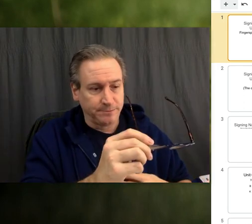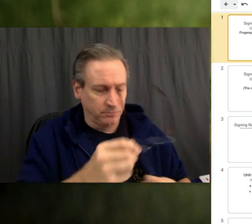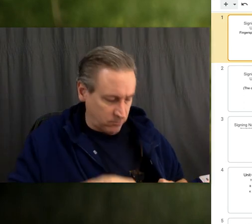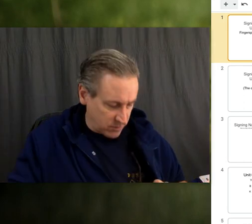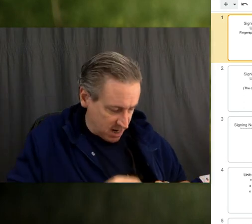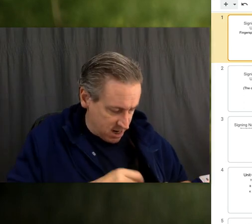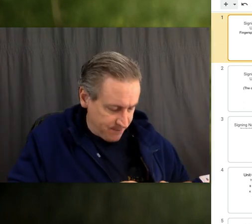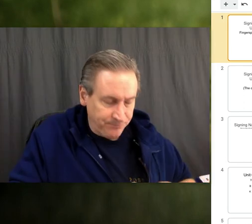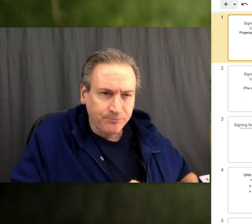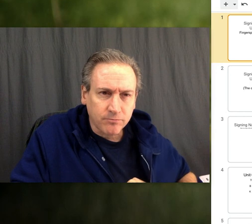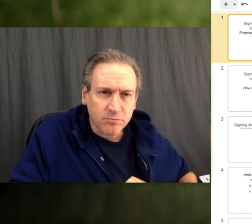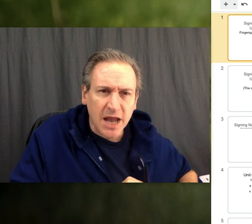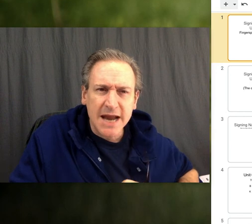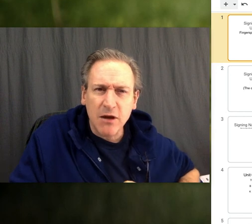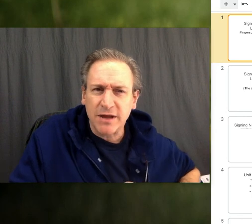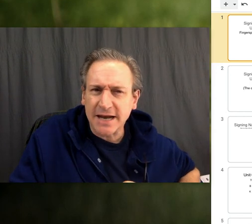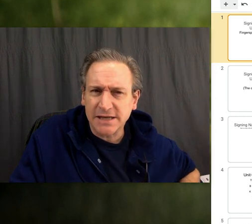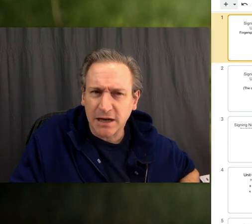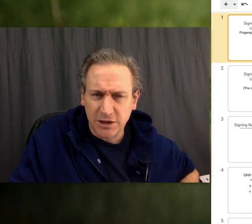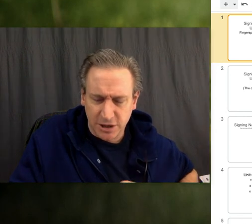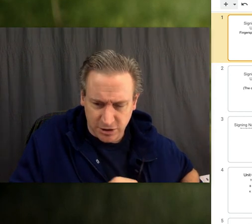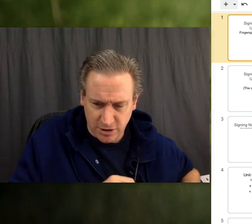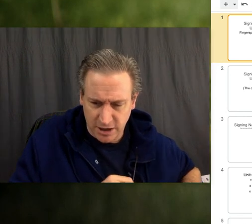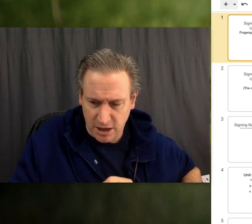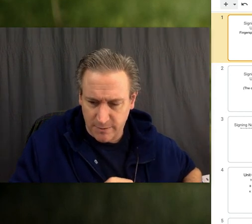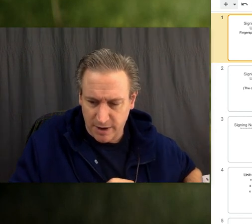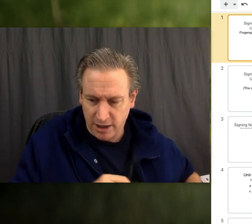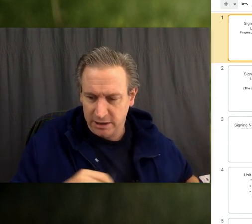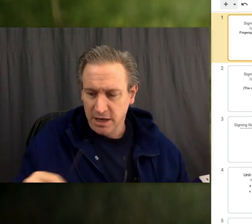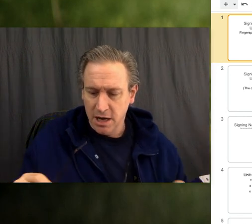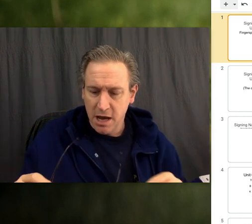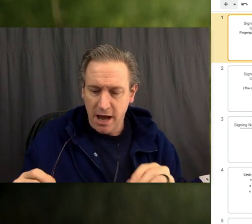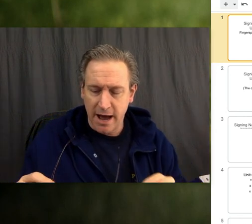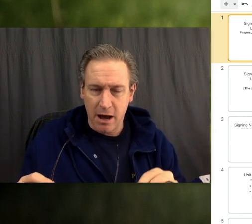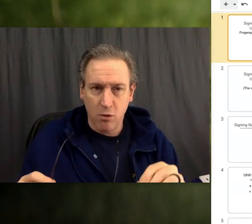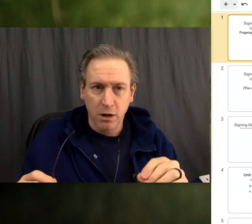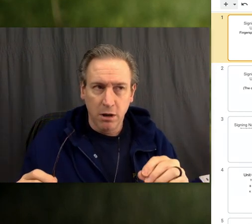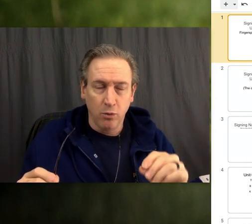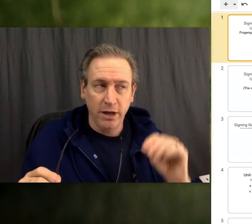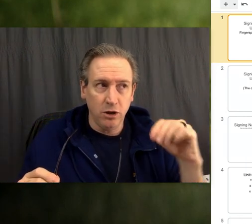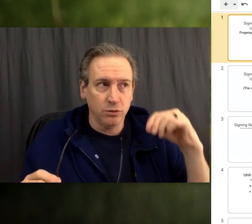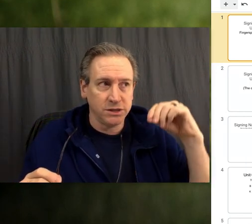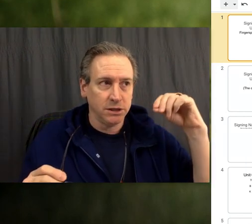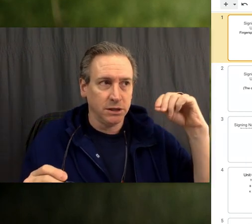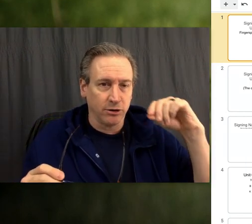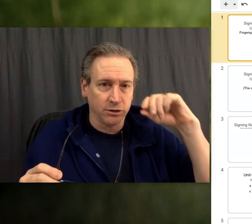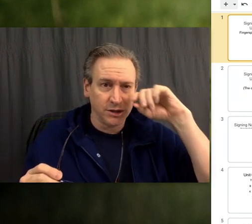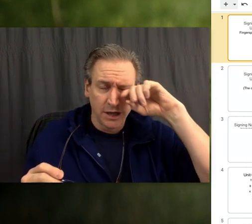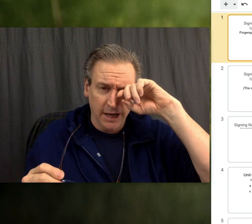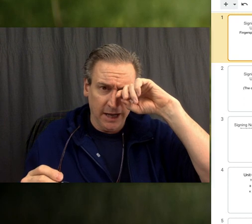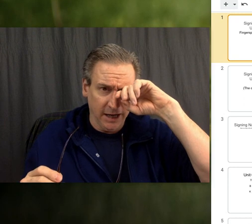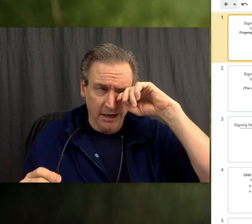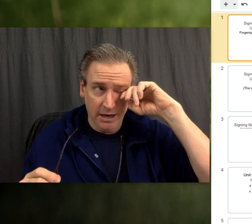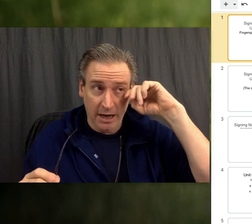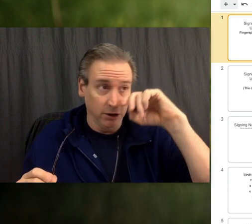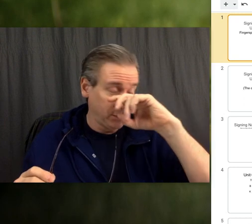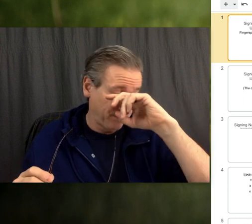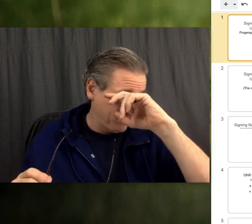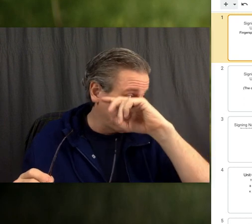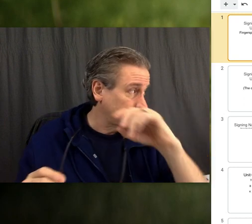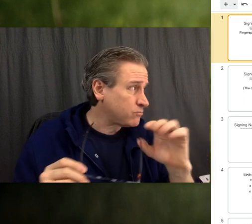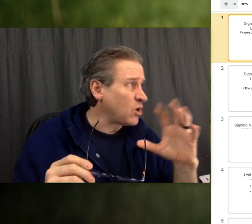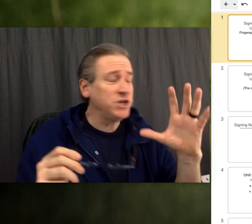skills. And now the next thing I want you to start thinking about is how we use letters in